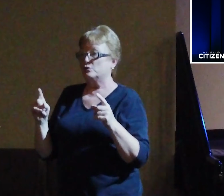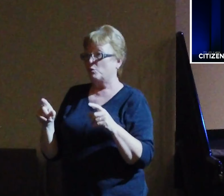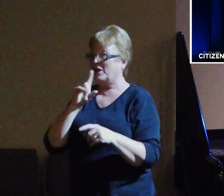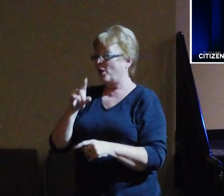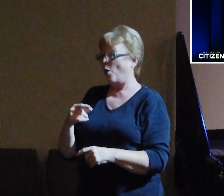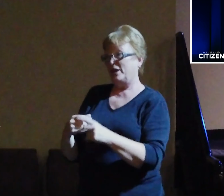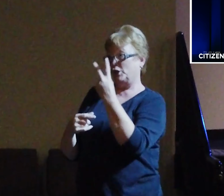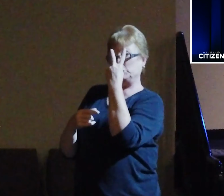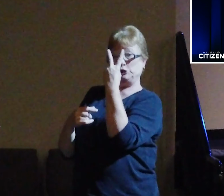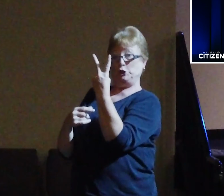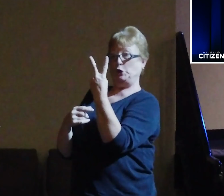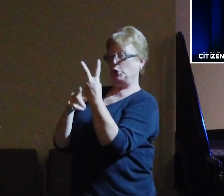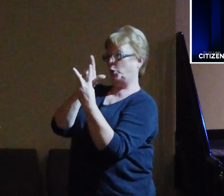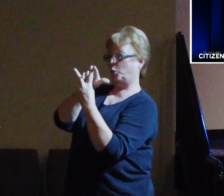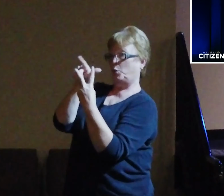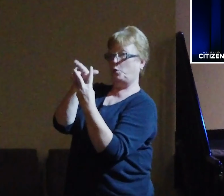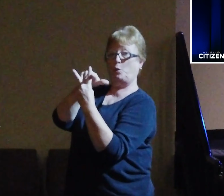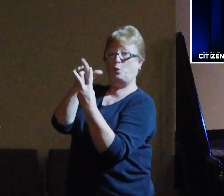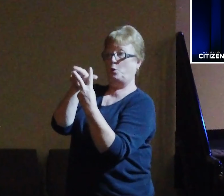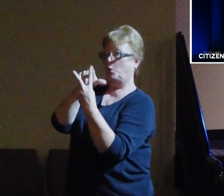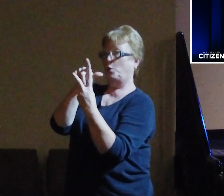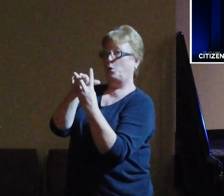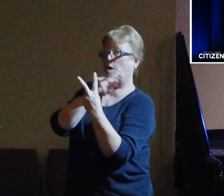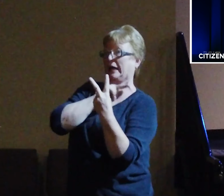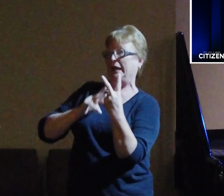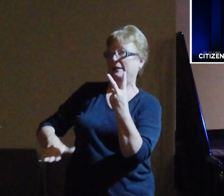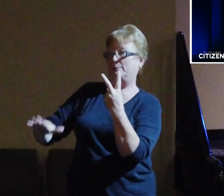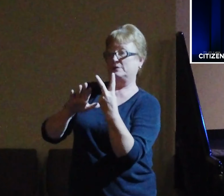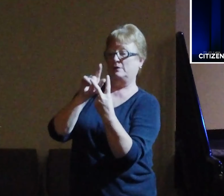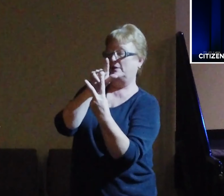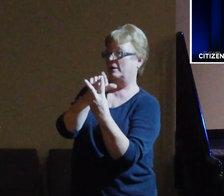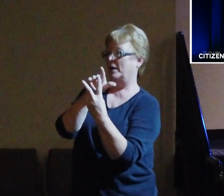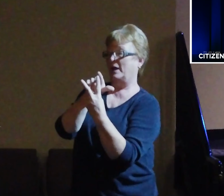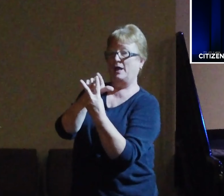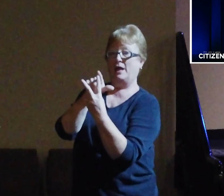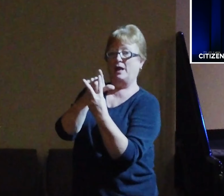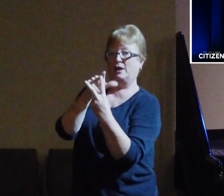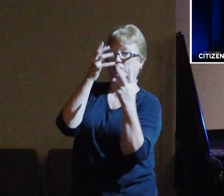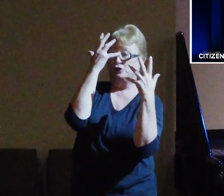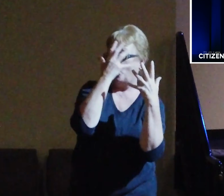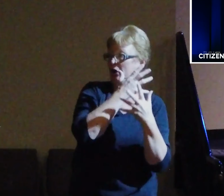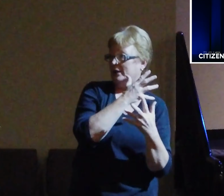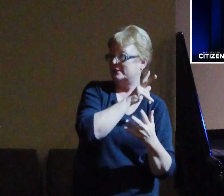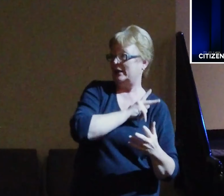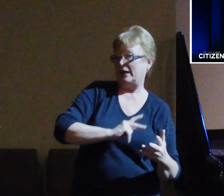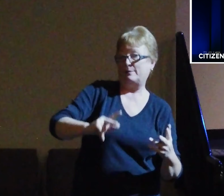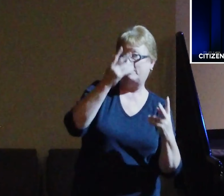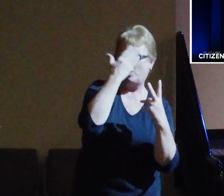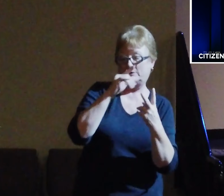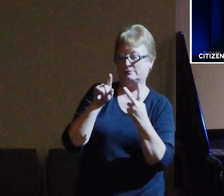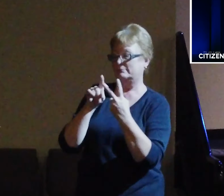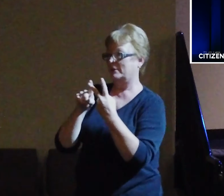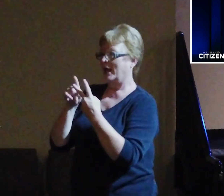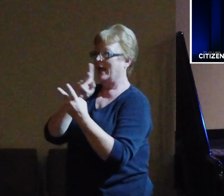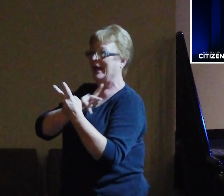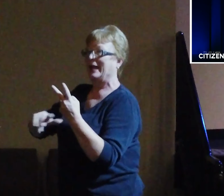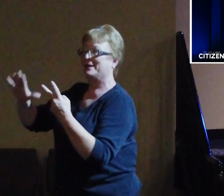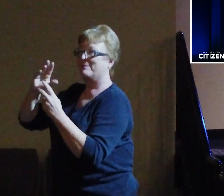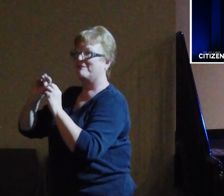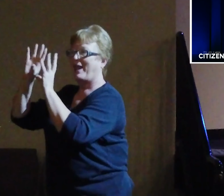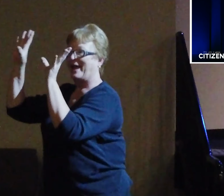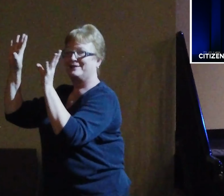There's a lot of nations, a lot of citizenships, but there's two kingdoms. There's the kingdom of darkness and the kingdom of light, the kingdom of